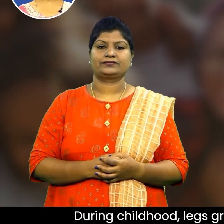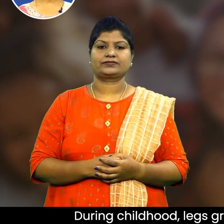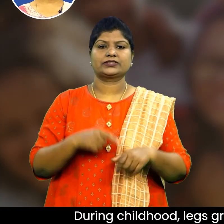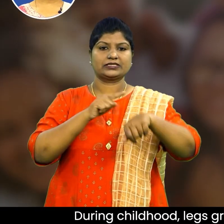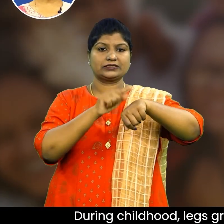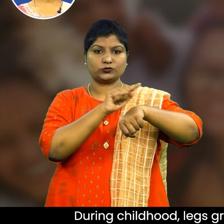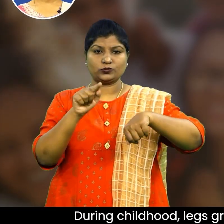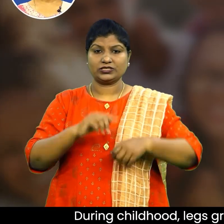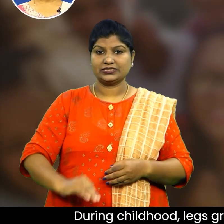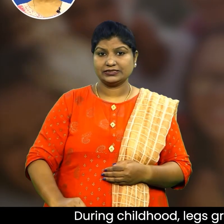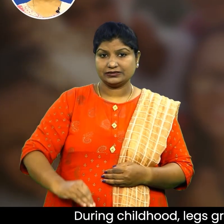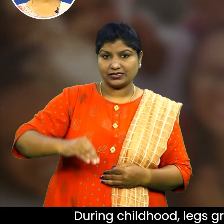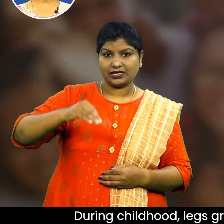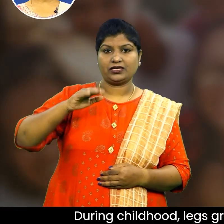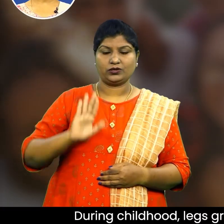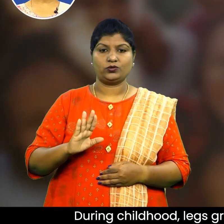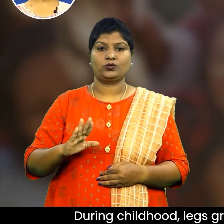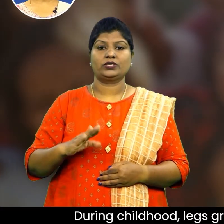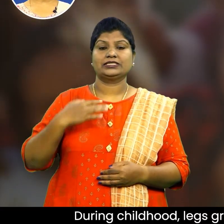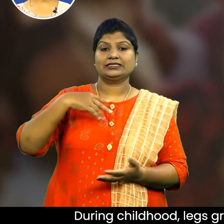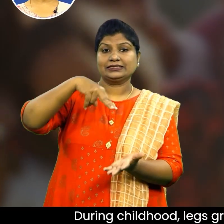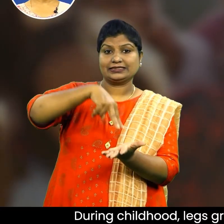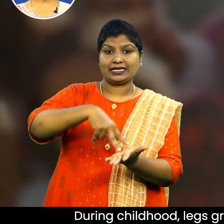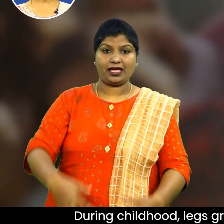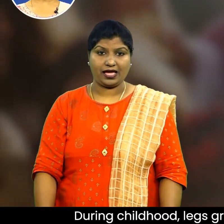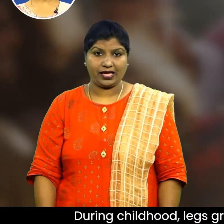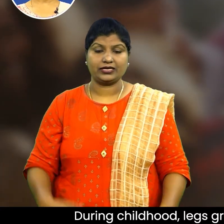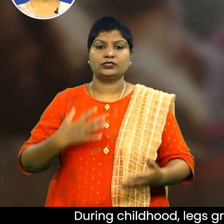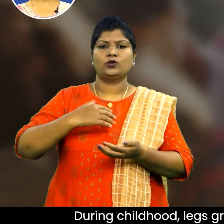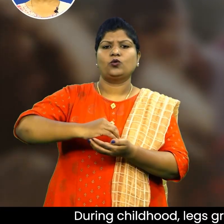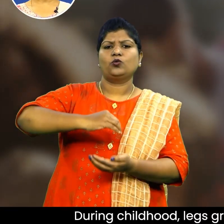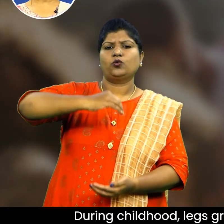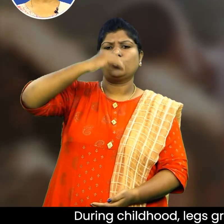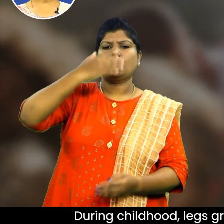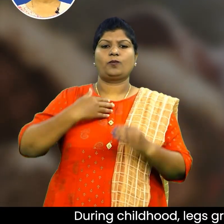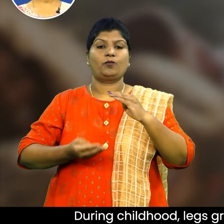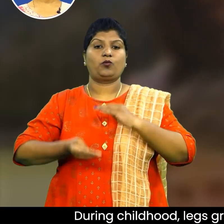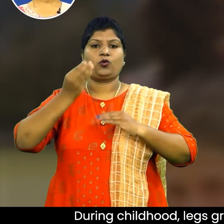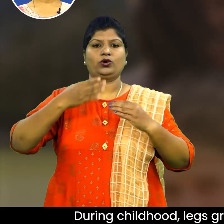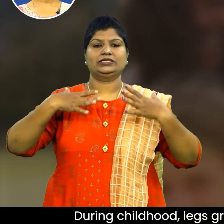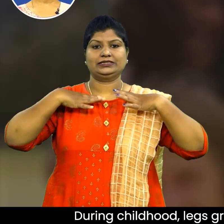During childhood, legs grow proportionately more than the trunk.